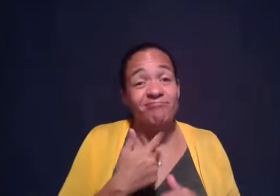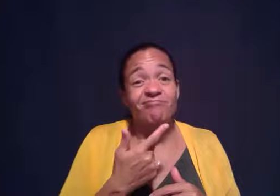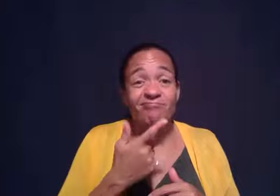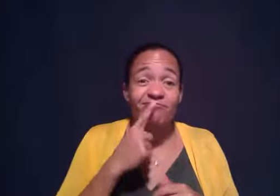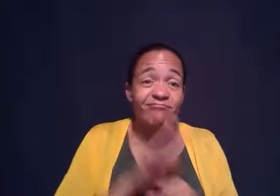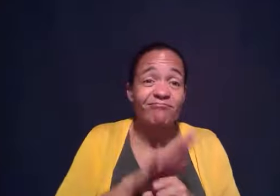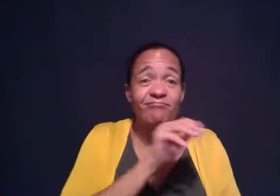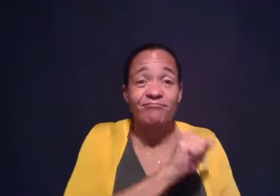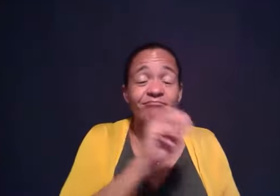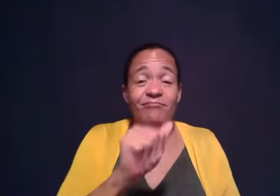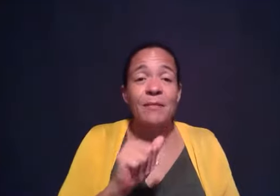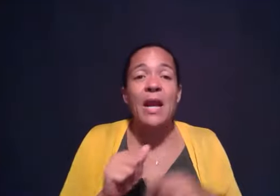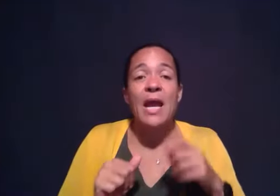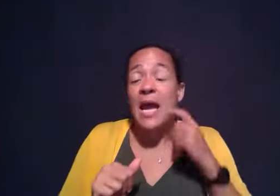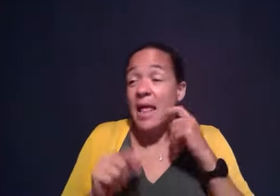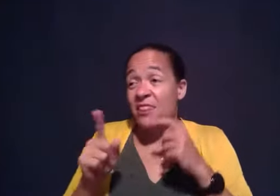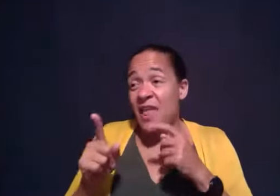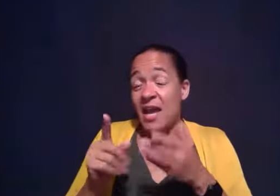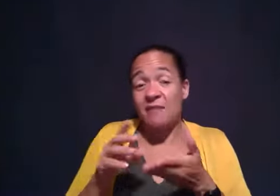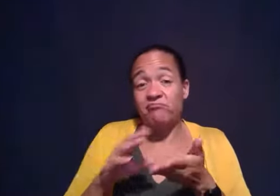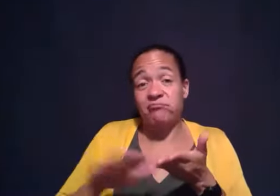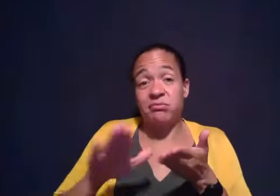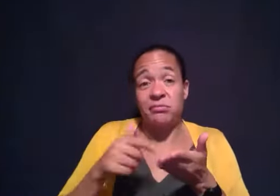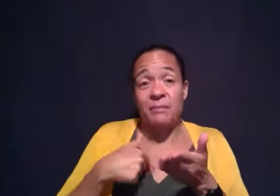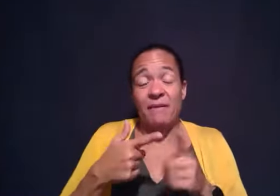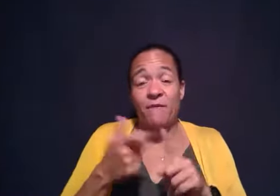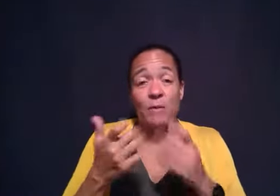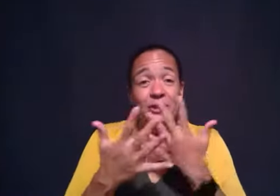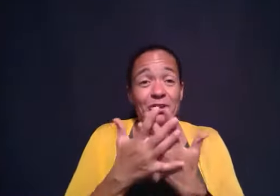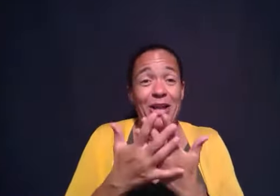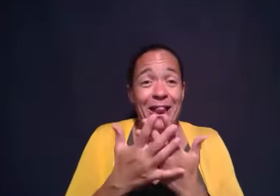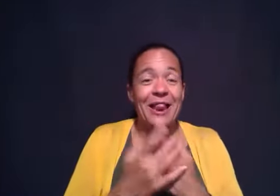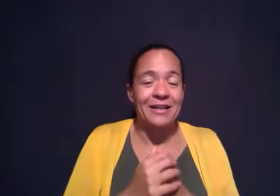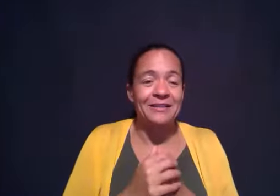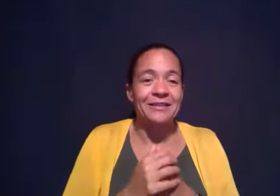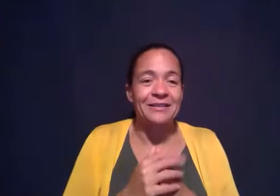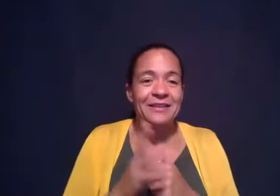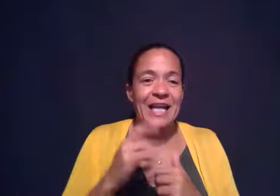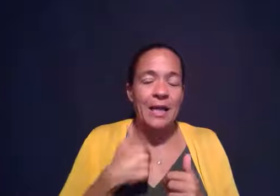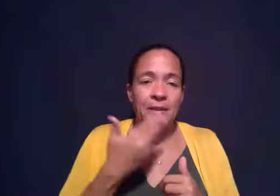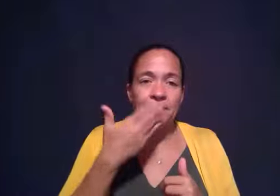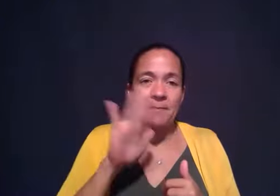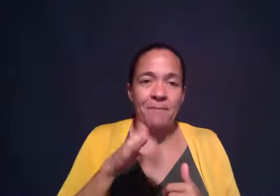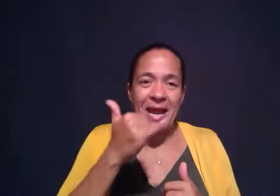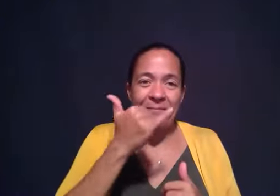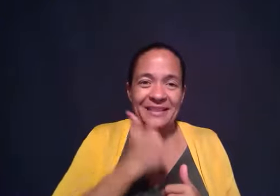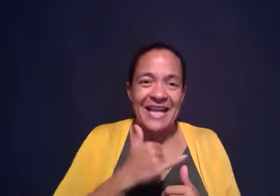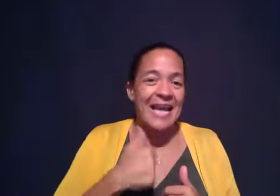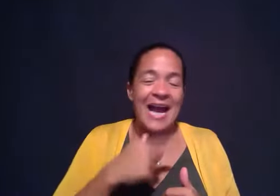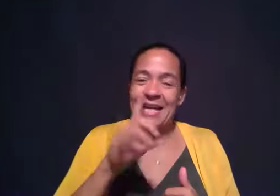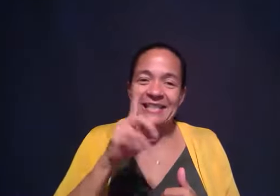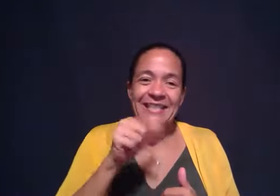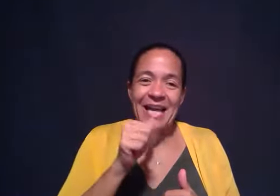out of jail. And I made a really bad mistake. I didn't go straight to AA. I